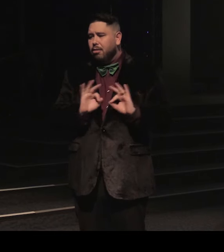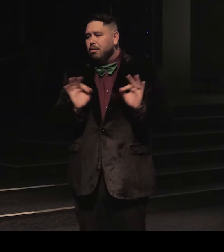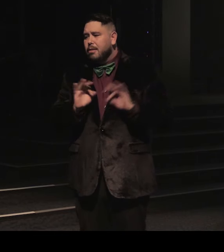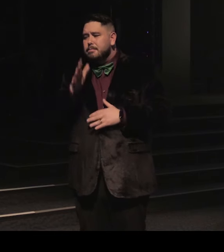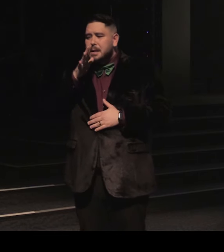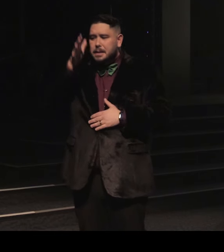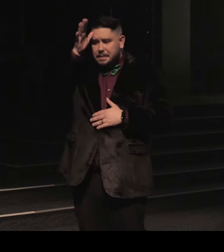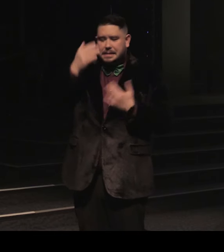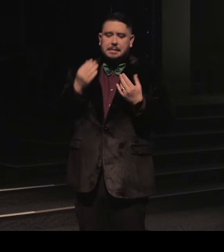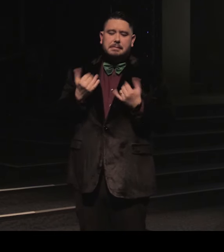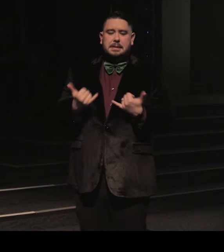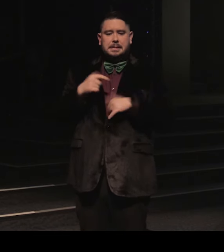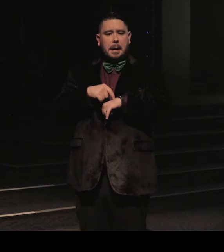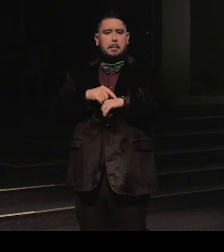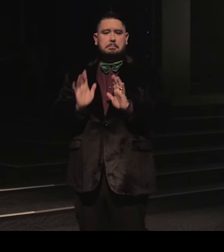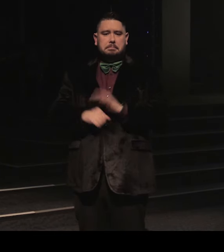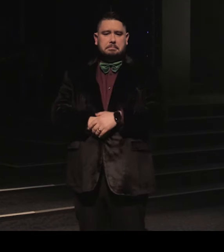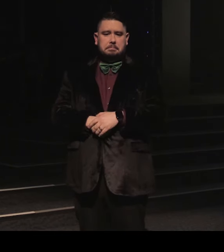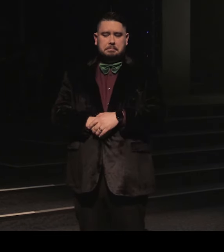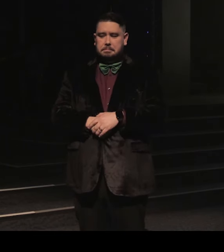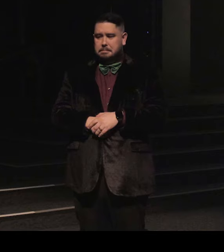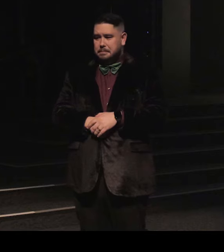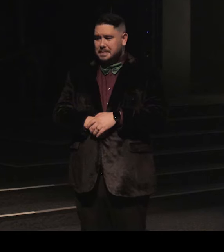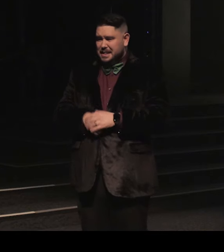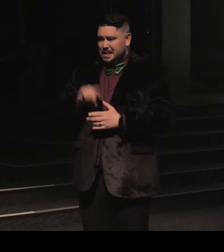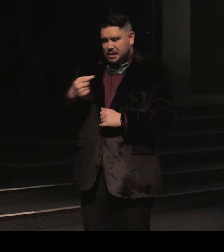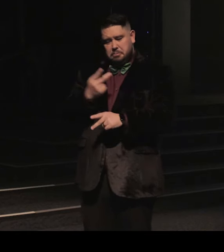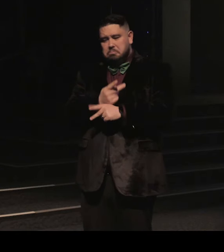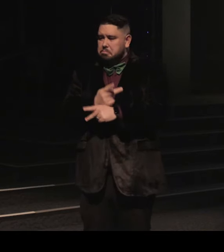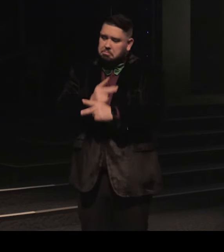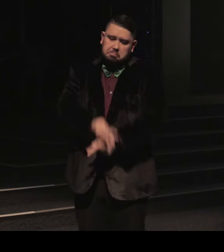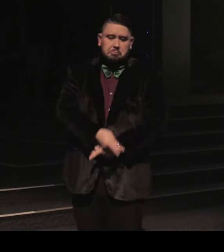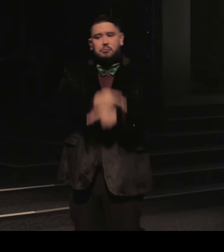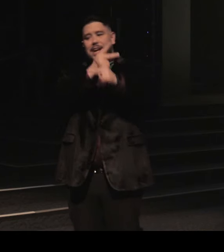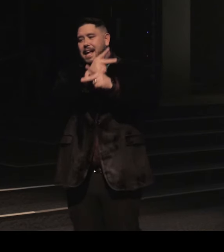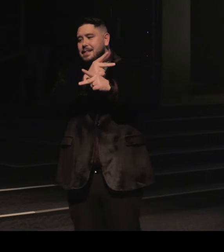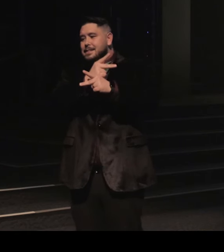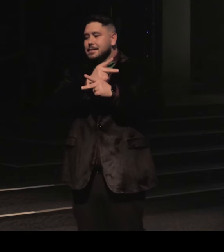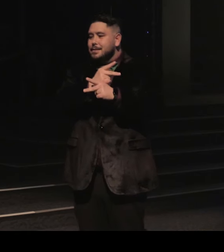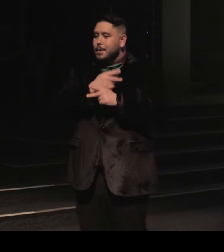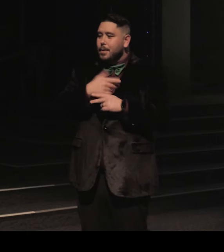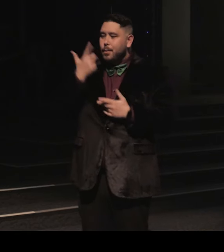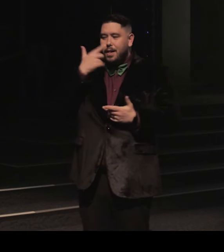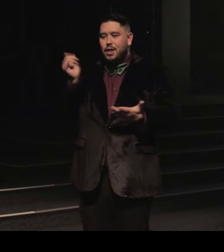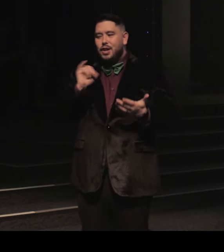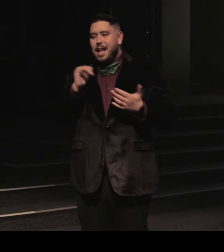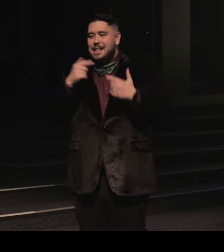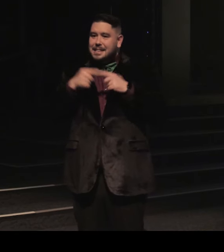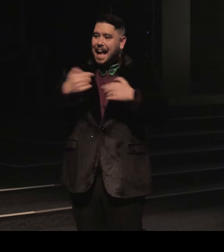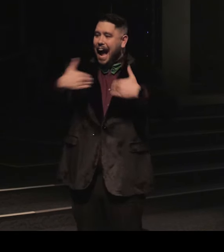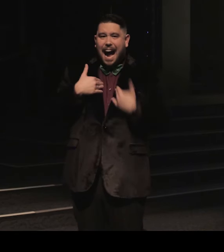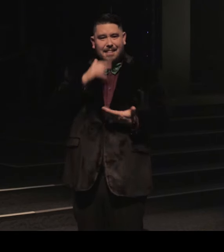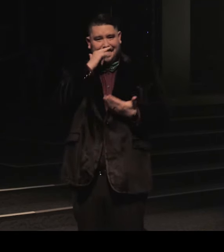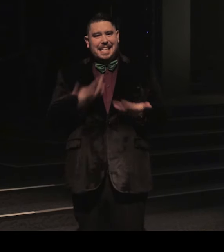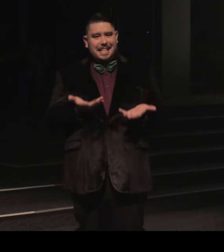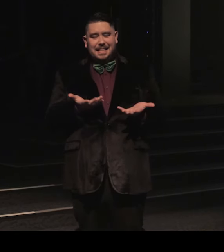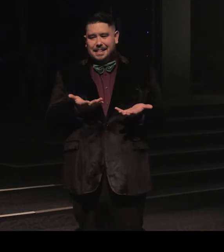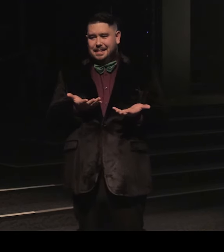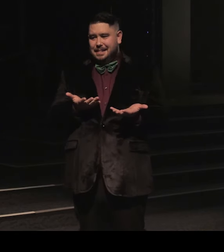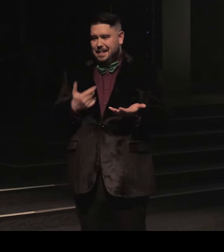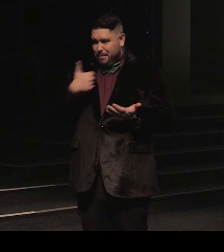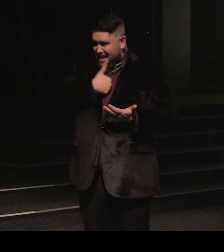with Jesus, and not just raising him, but just having him and what that would have been like. I can't imagine, but I think as a parent, I